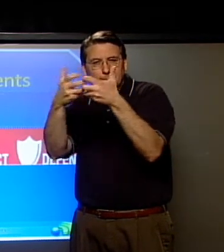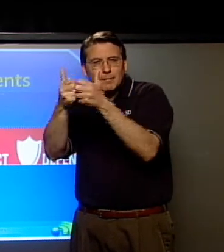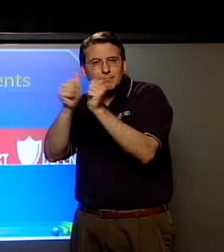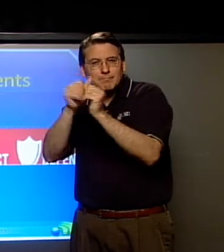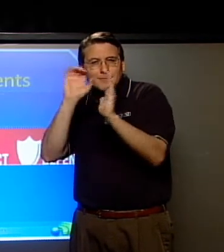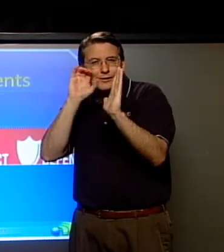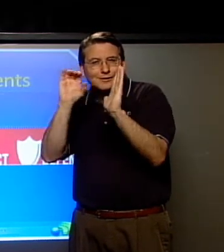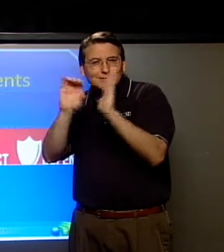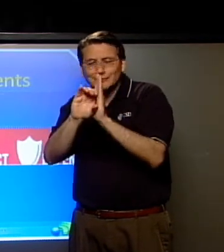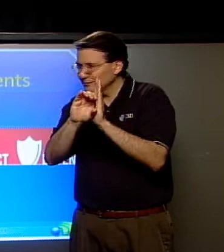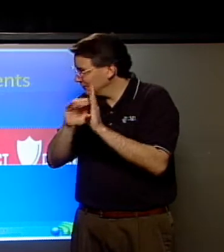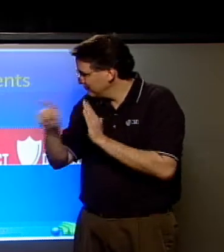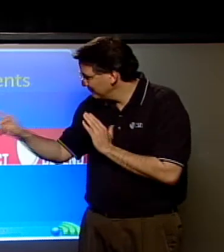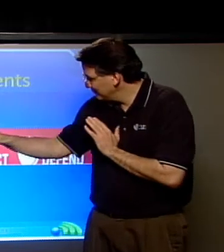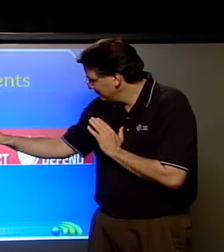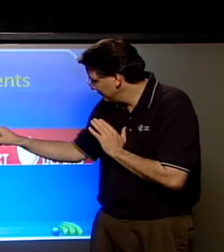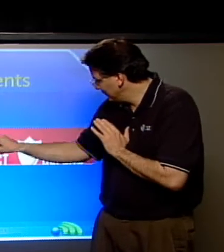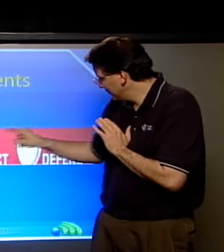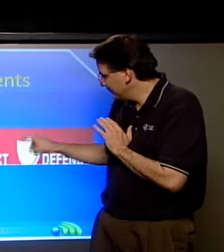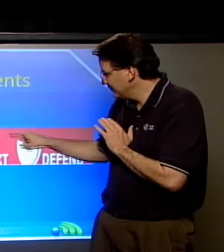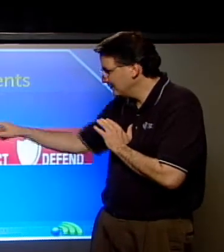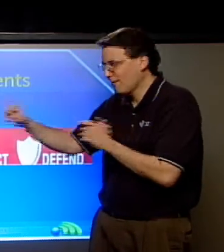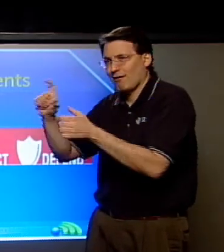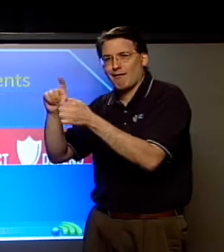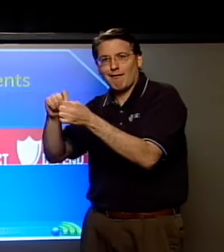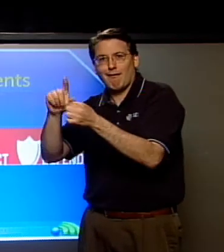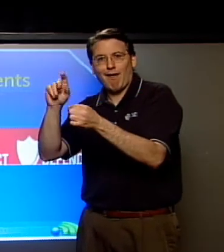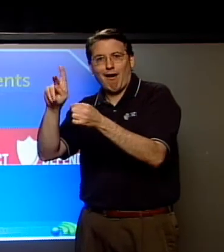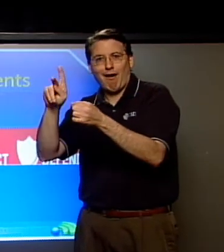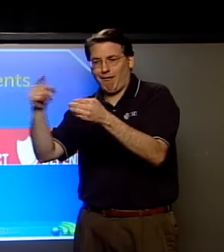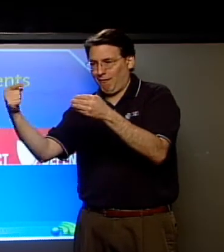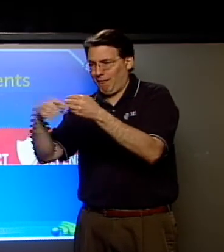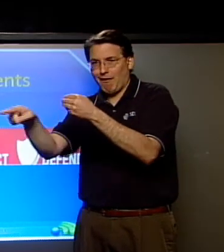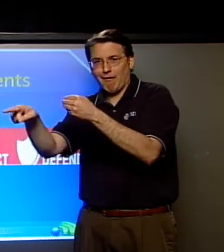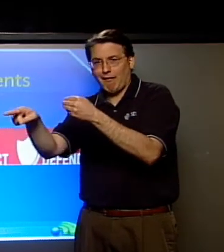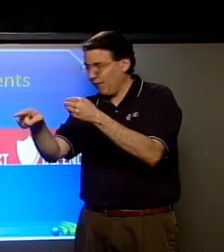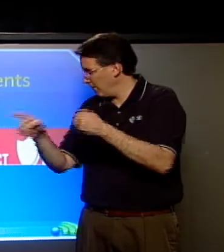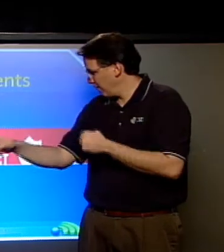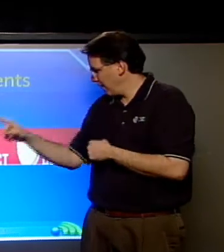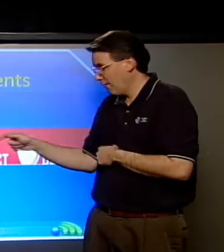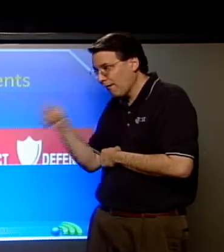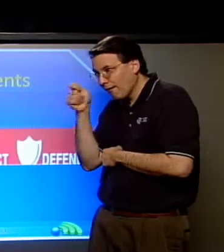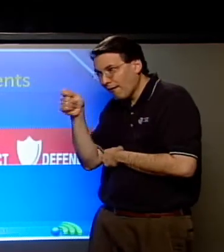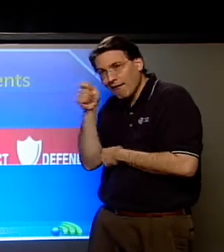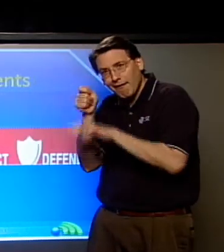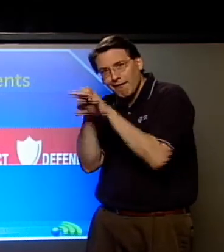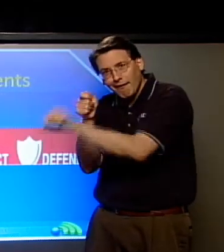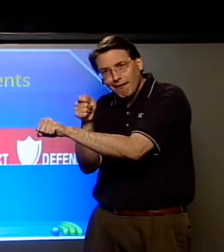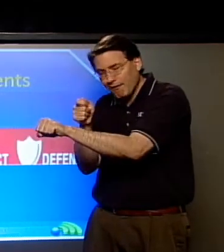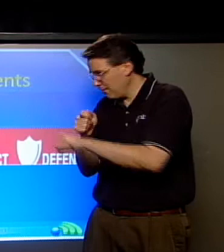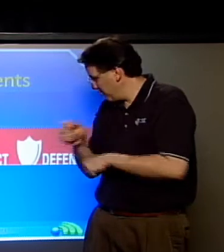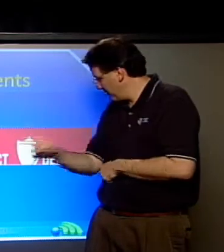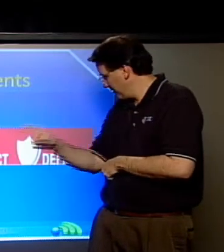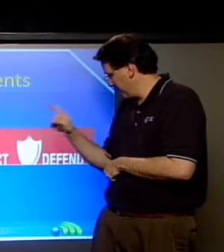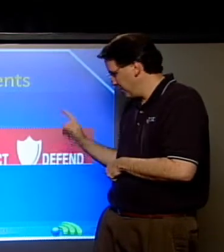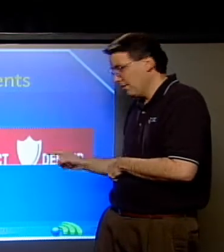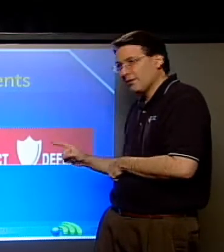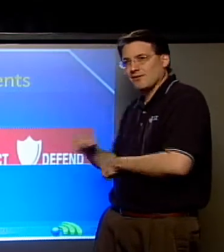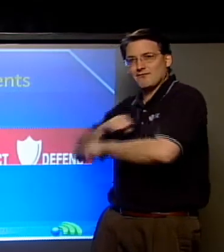and defend. And you notice we have little symbols here that match with each of these 3 components. Deter has the lock,